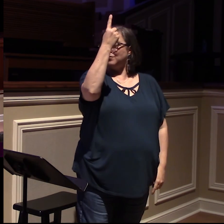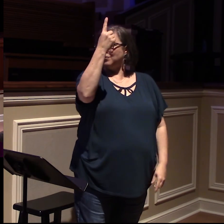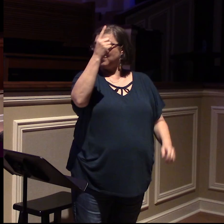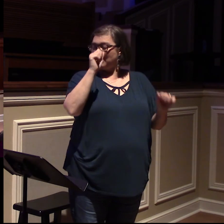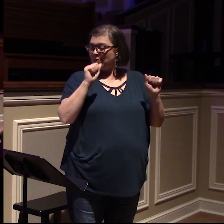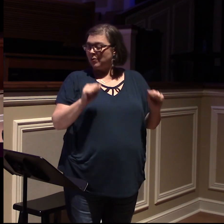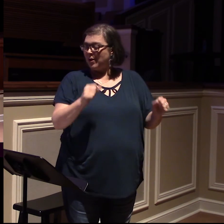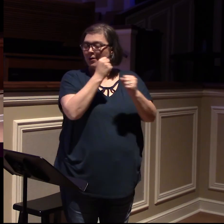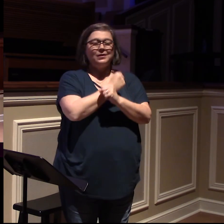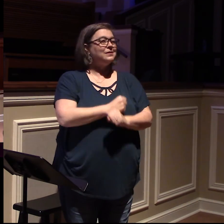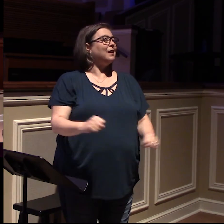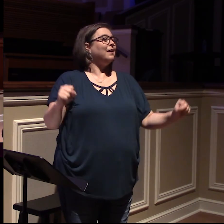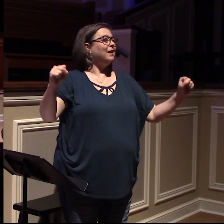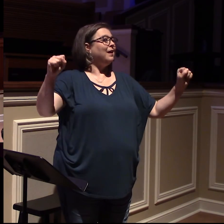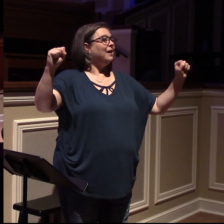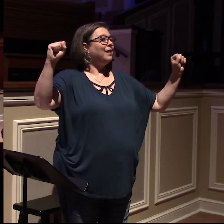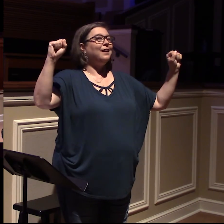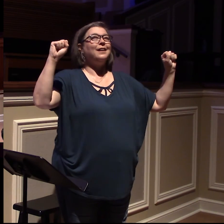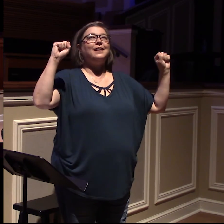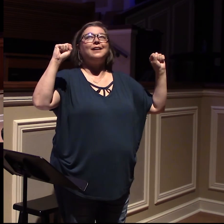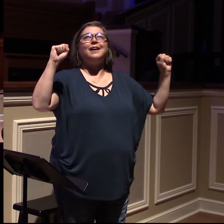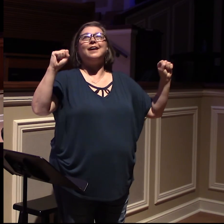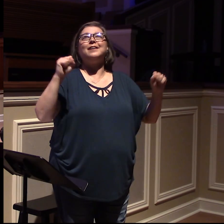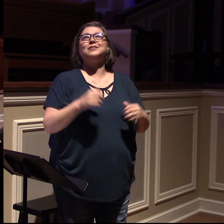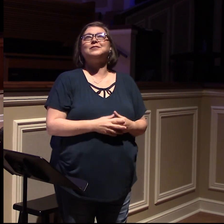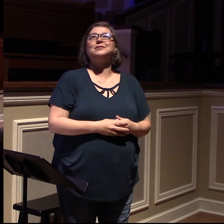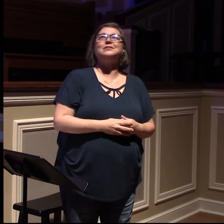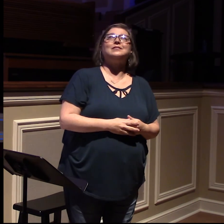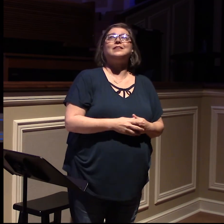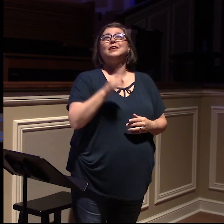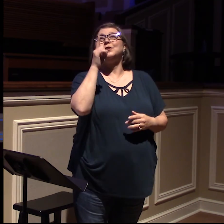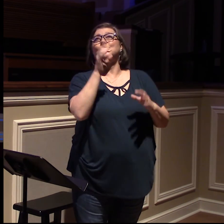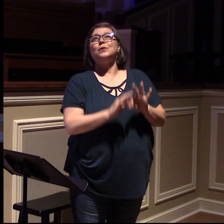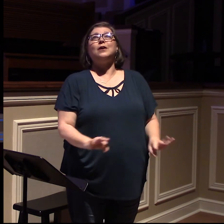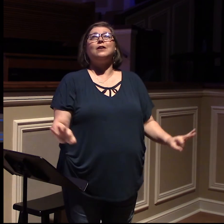name. Jesus, the only one who could ever